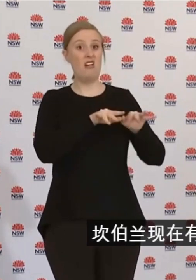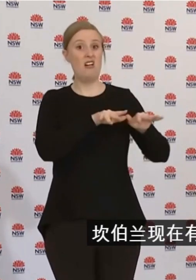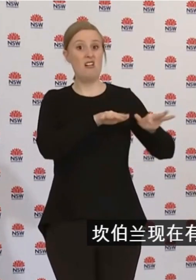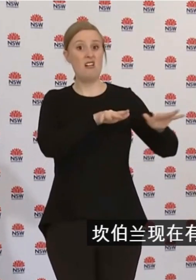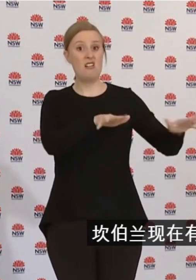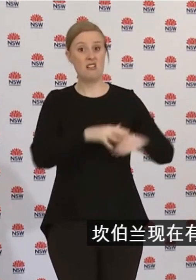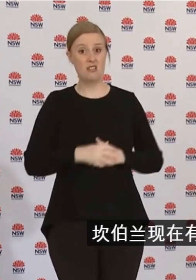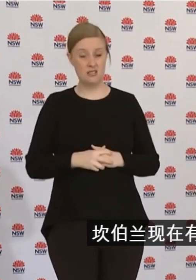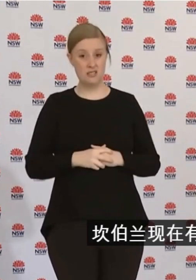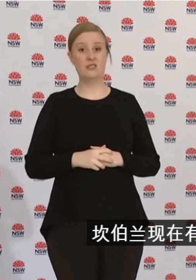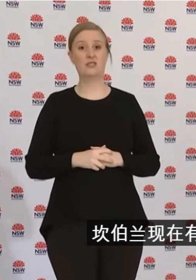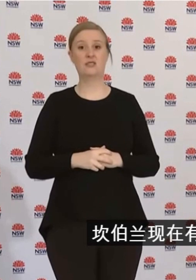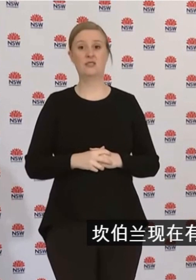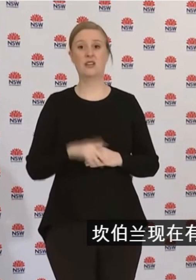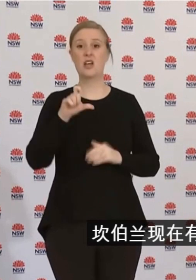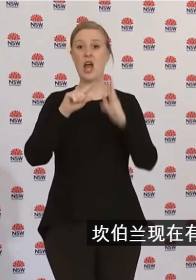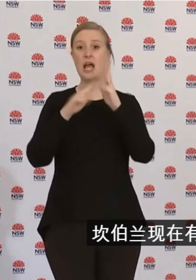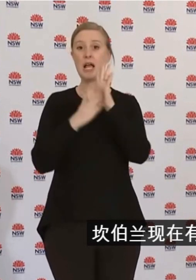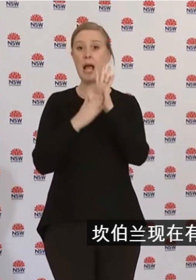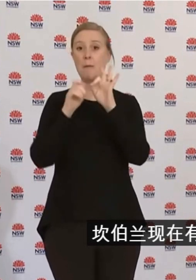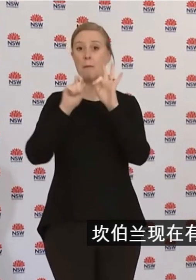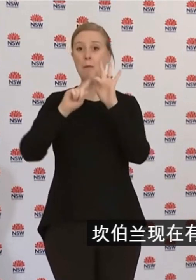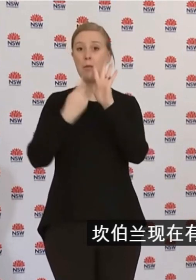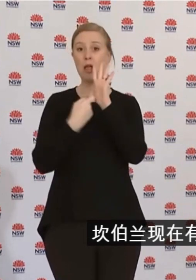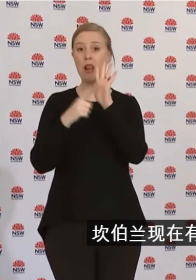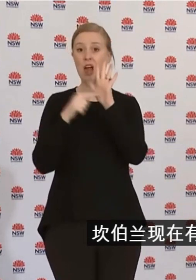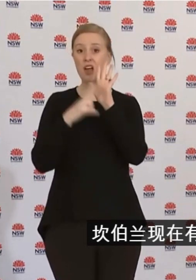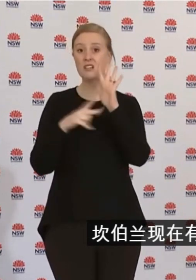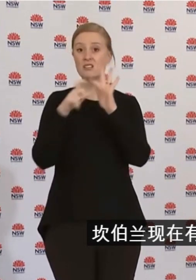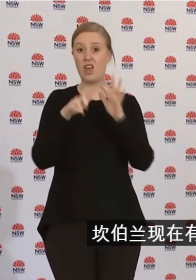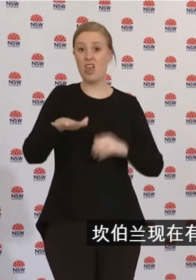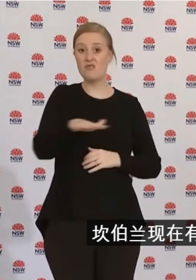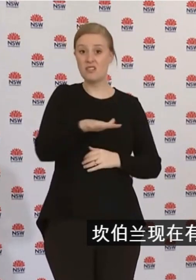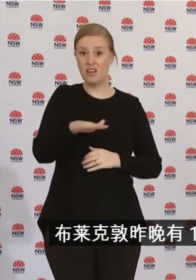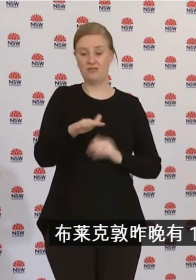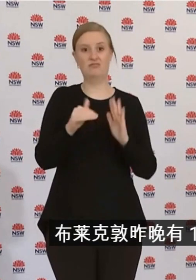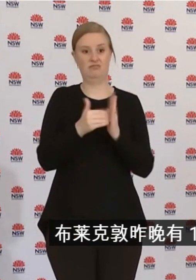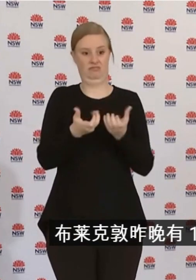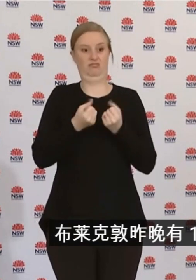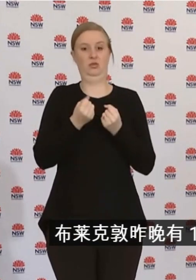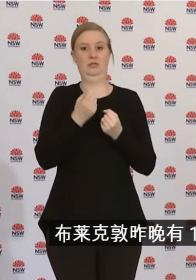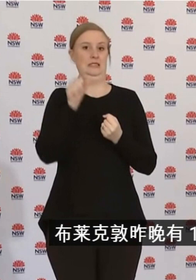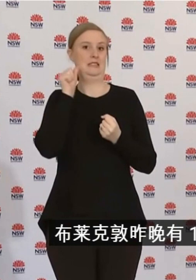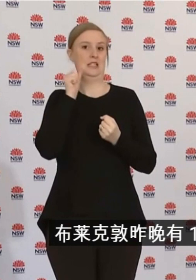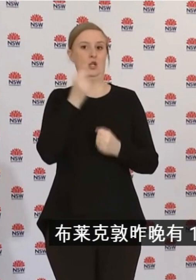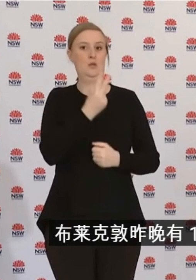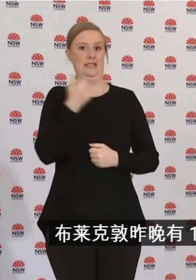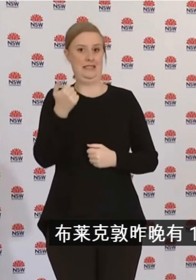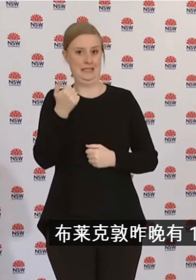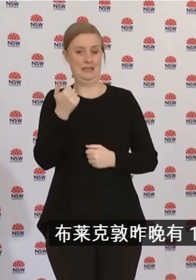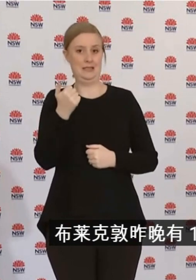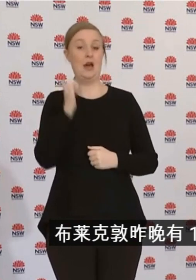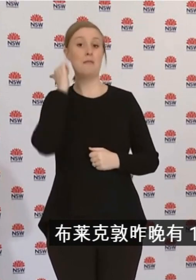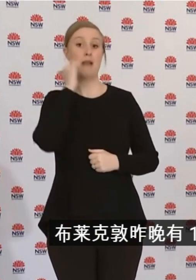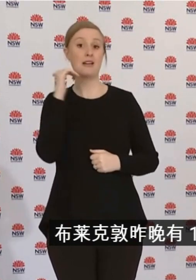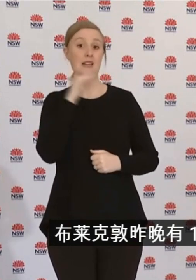Cumberland is now showing up quite dramatically with 26 cases. Blacktown has 15 cases